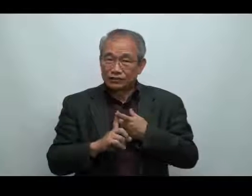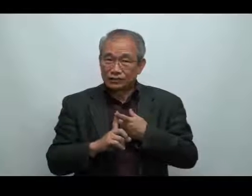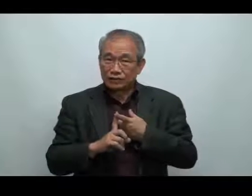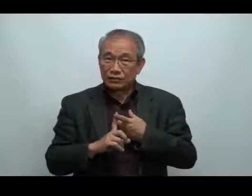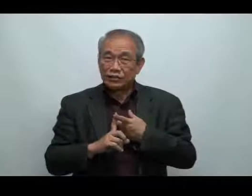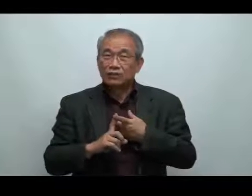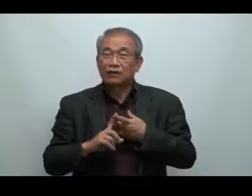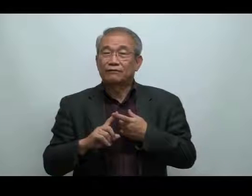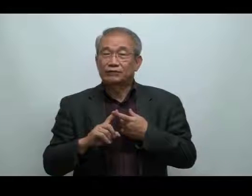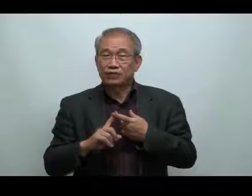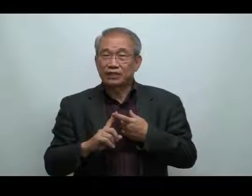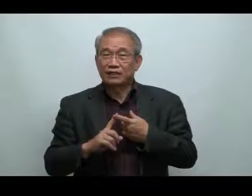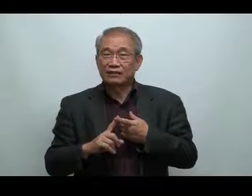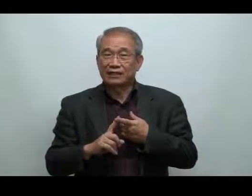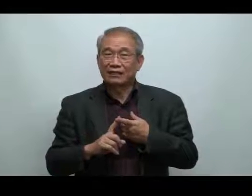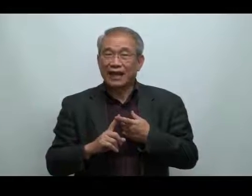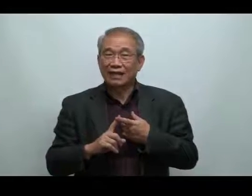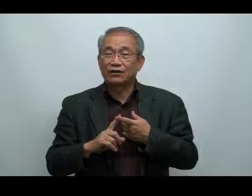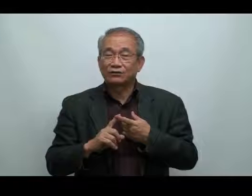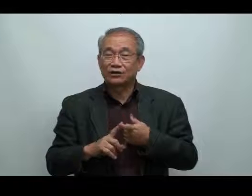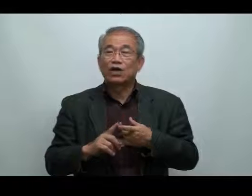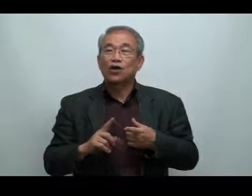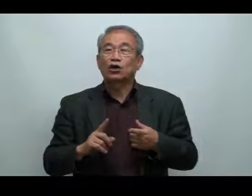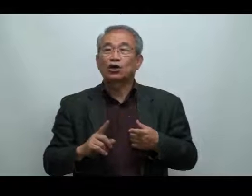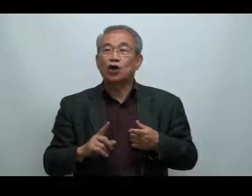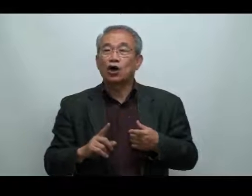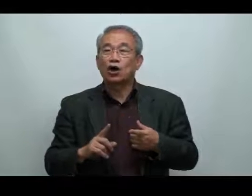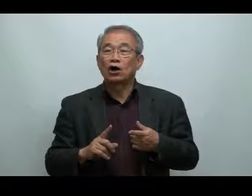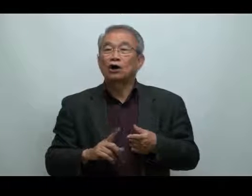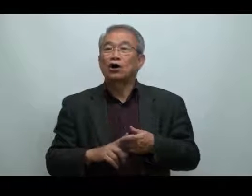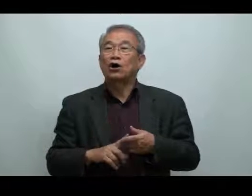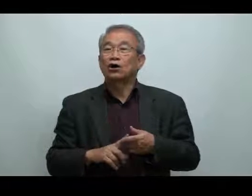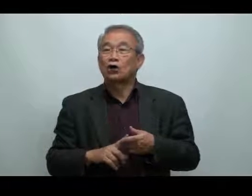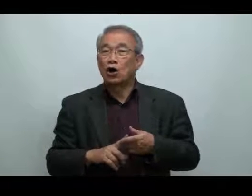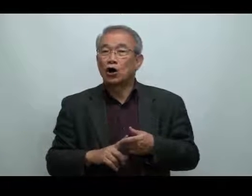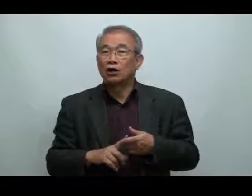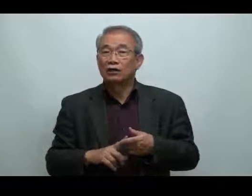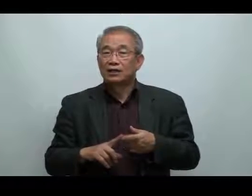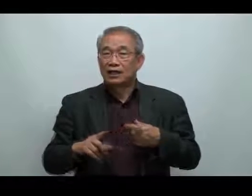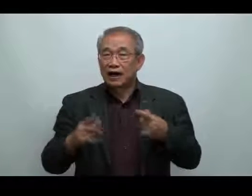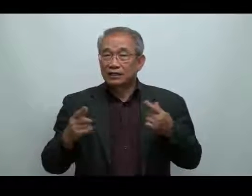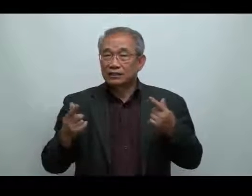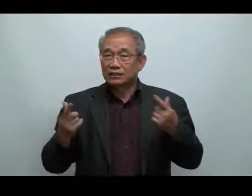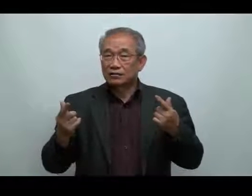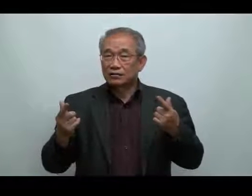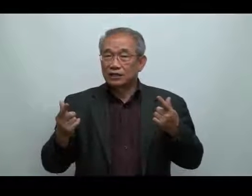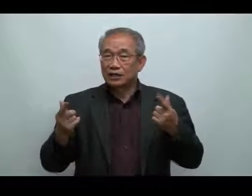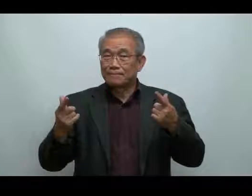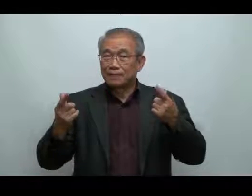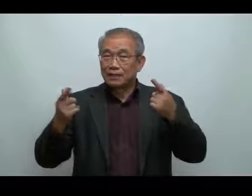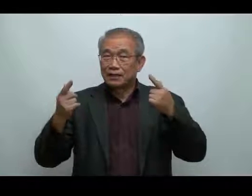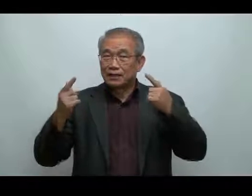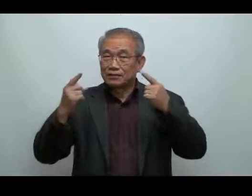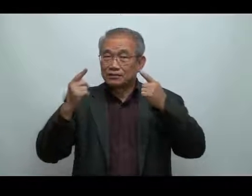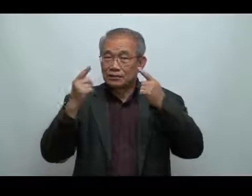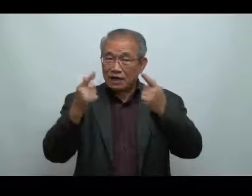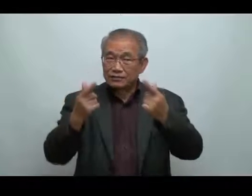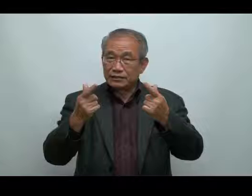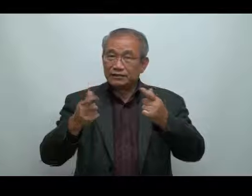consonant of G, like a K or a G, caw or gaw. Such consonant and